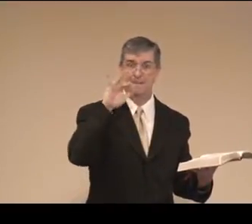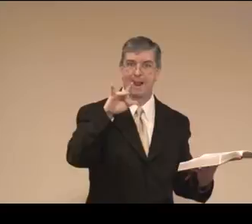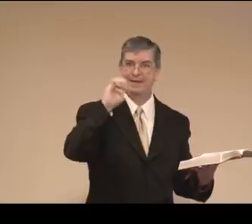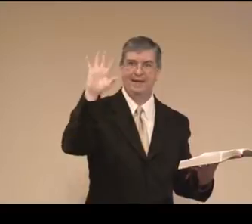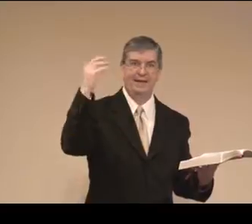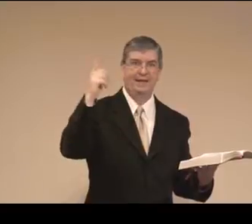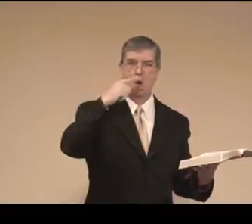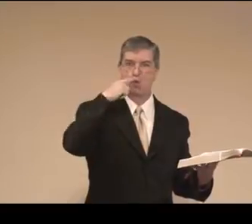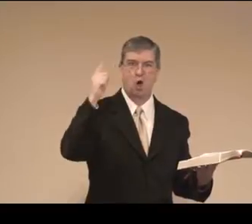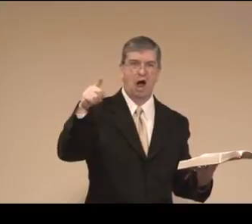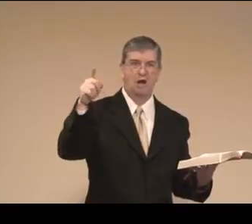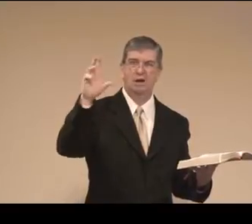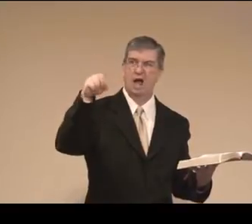Don't dismiss the Bible.